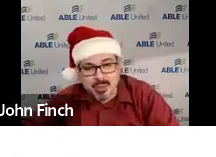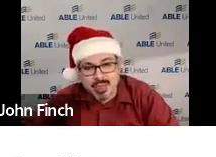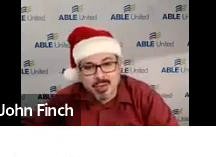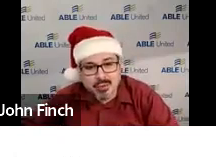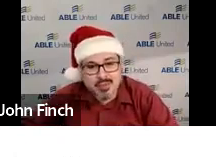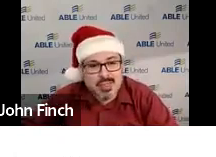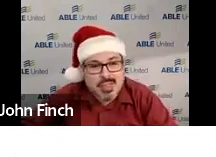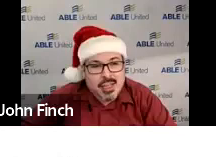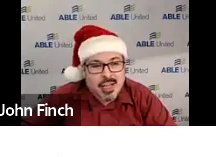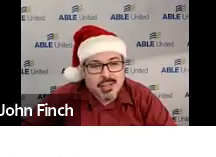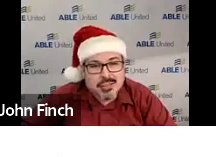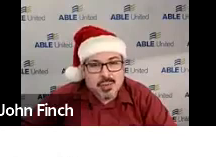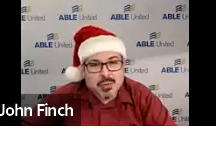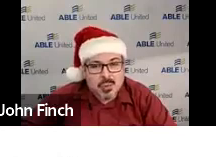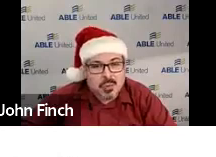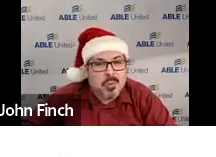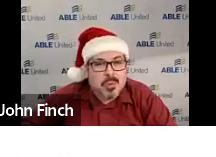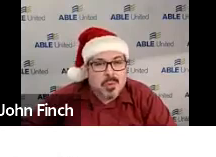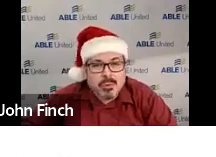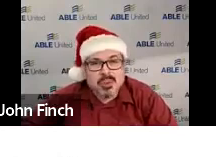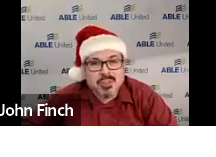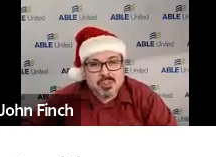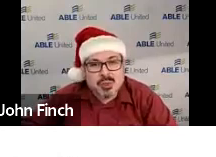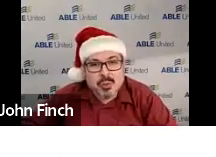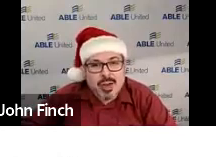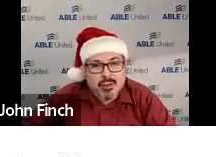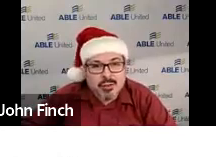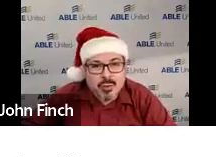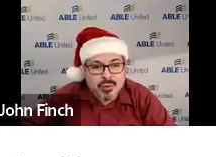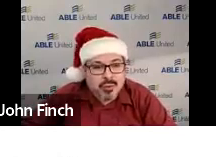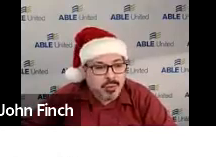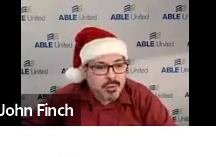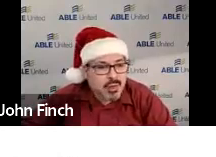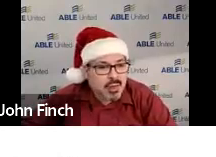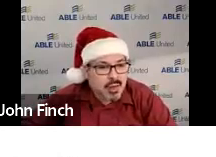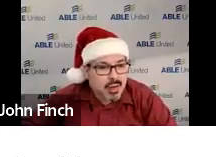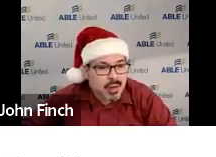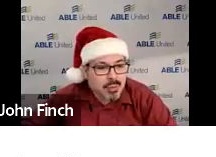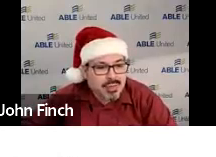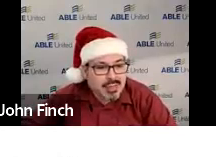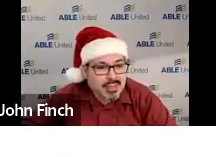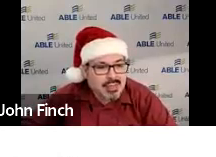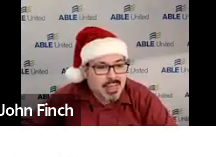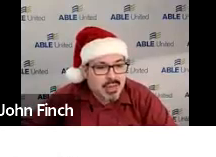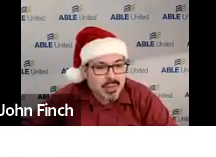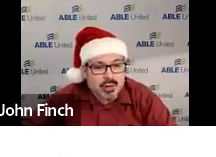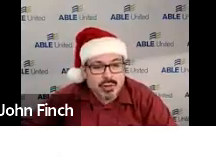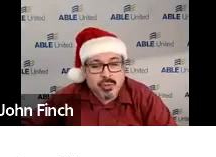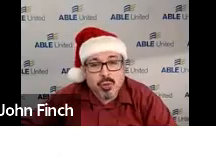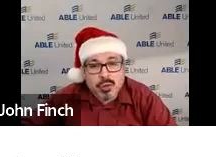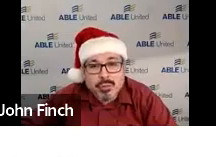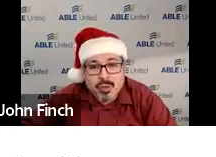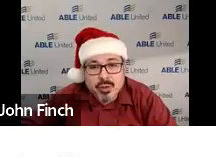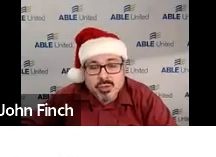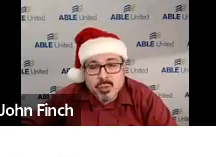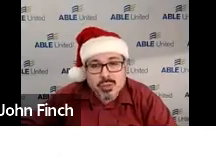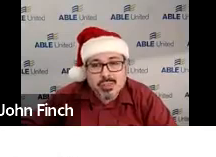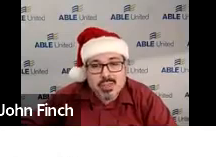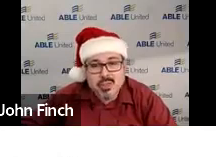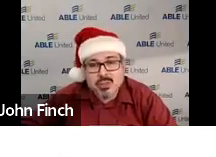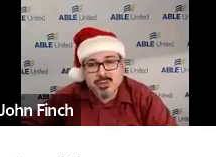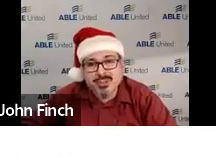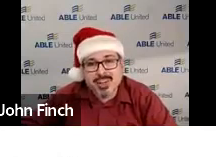are ABLE accounts. So Able Trust has been around for a couple decades now. They are an